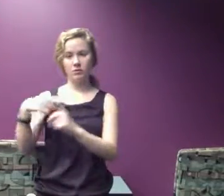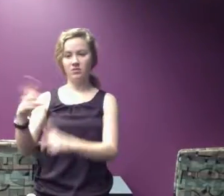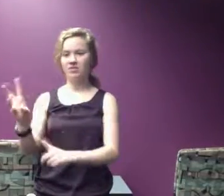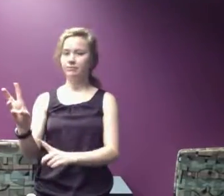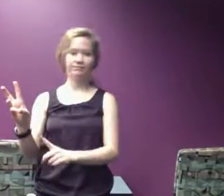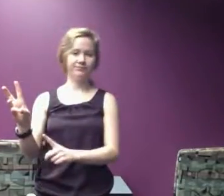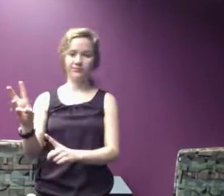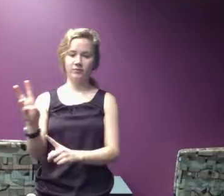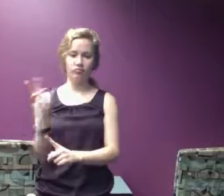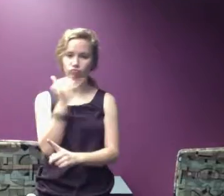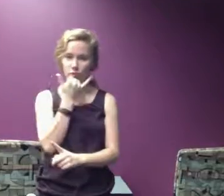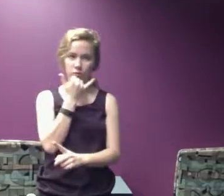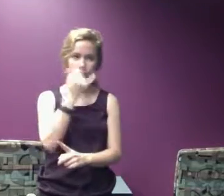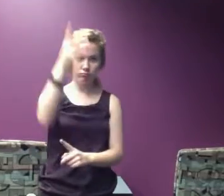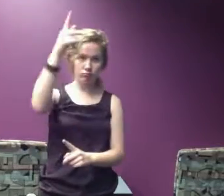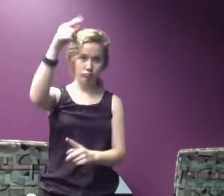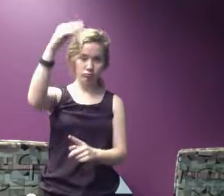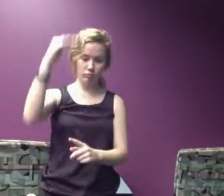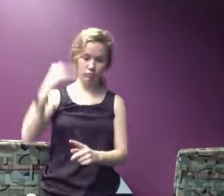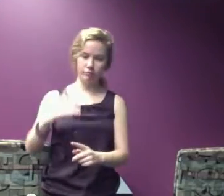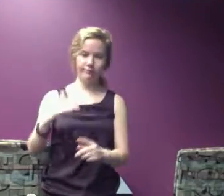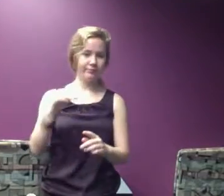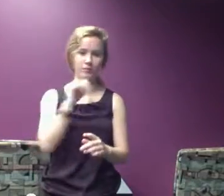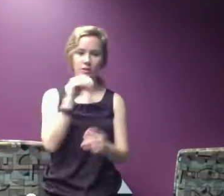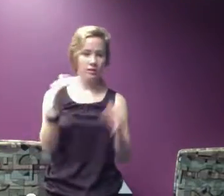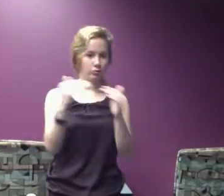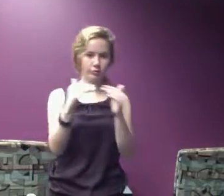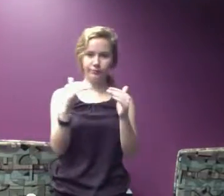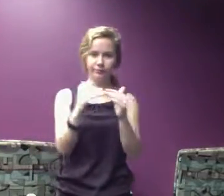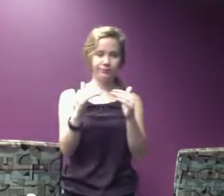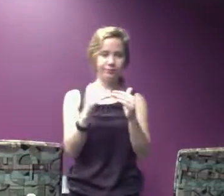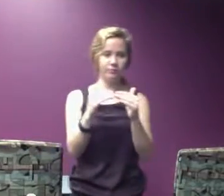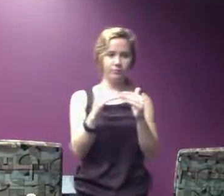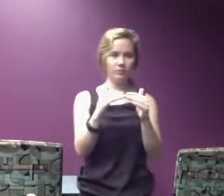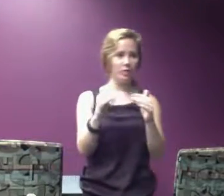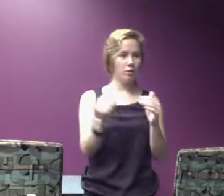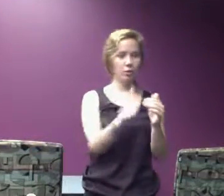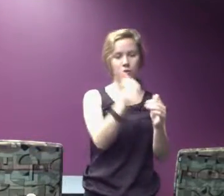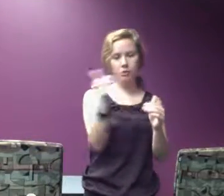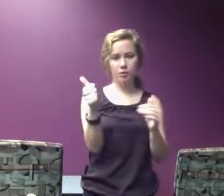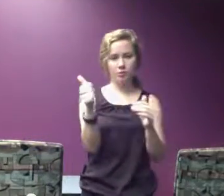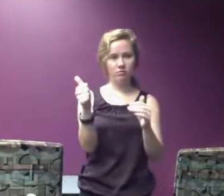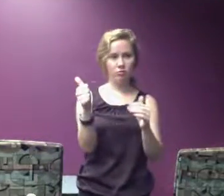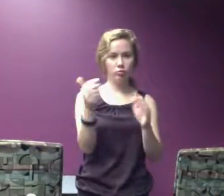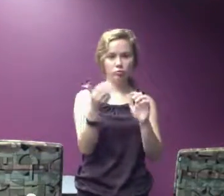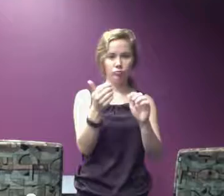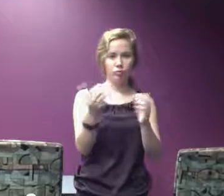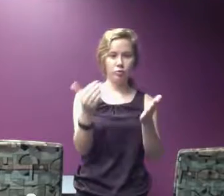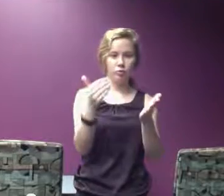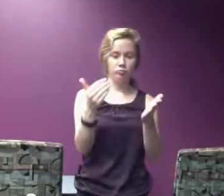7x plus 6. That's wrong. It's not equal. Let's try another